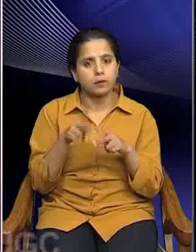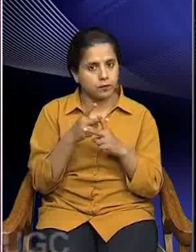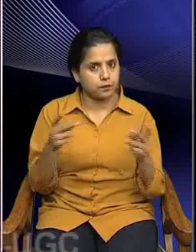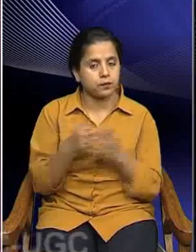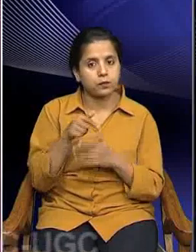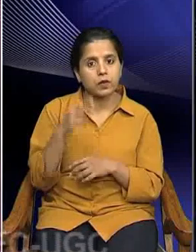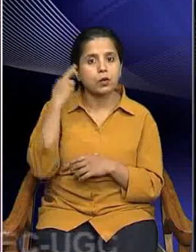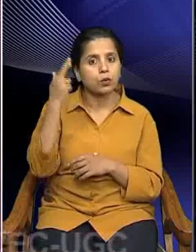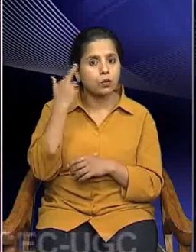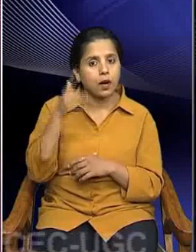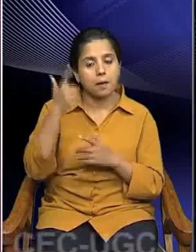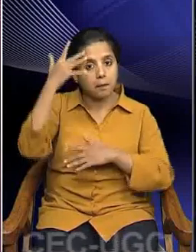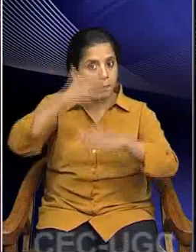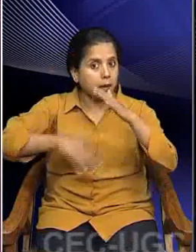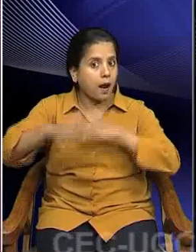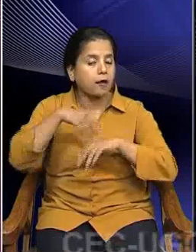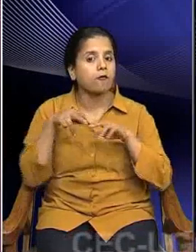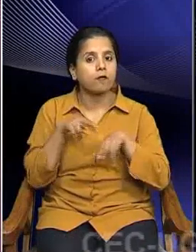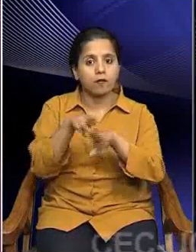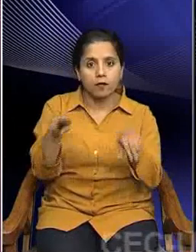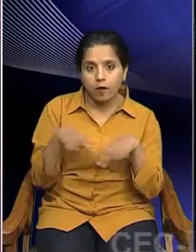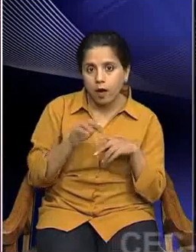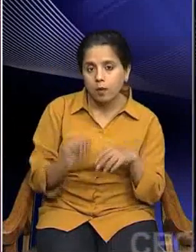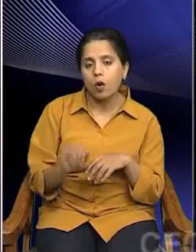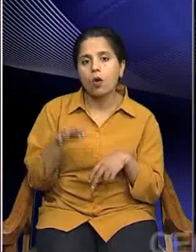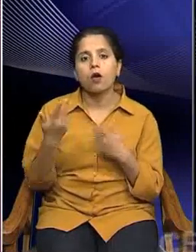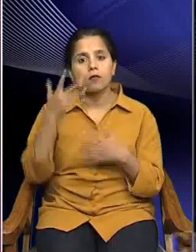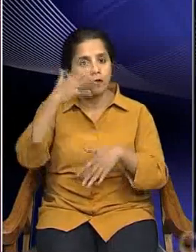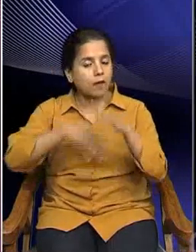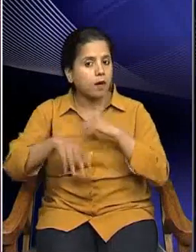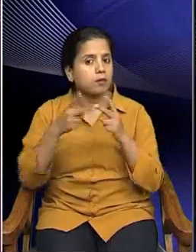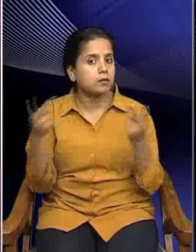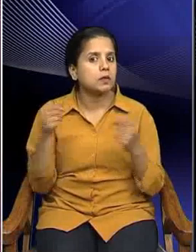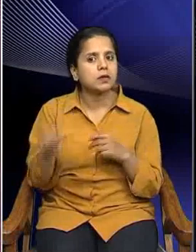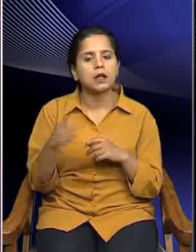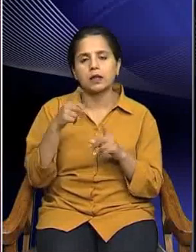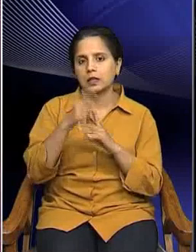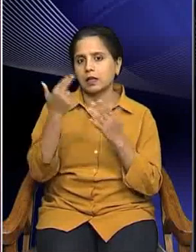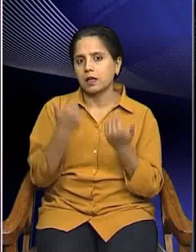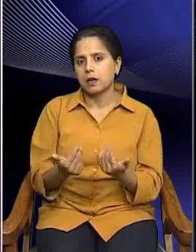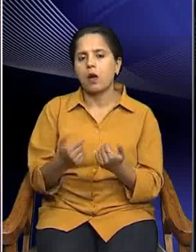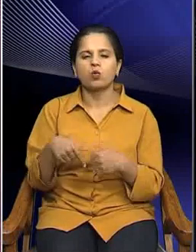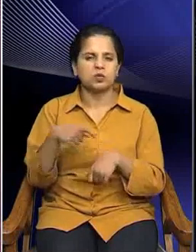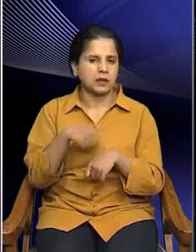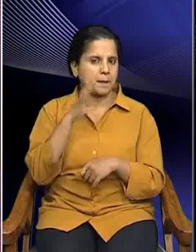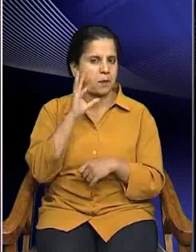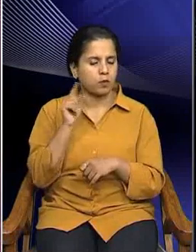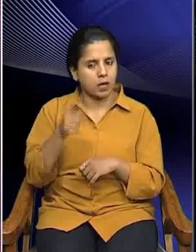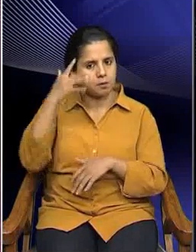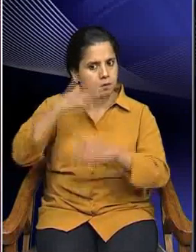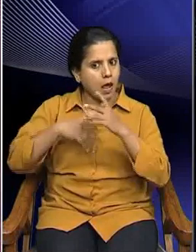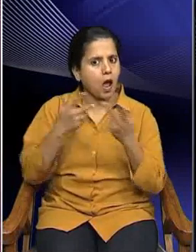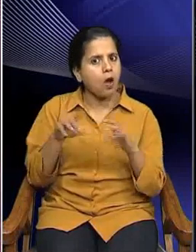so therefore, the planning of family and family building by design is the need of the hour. Some of the